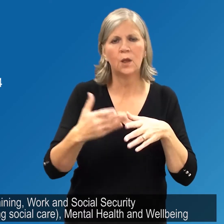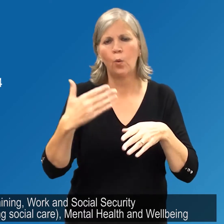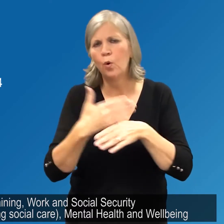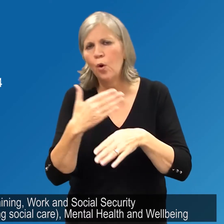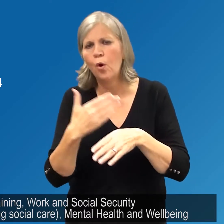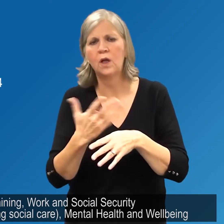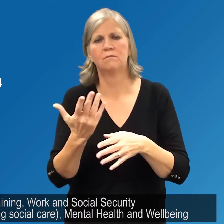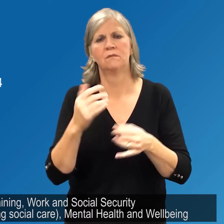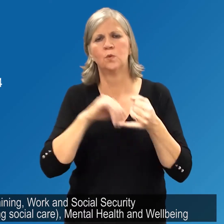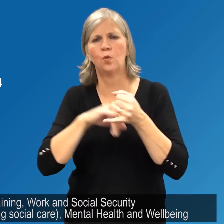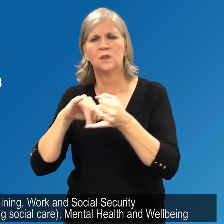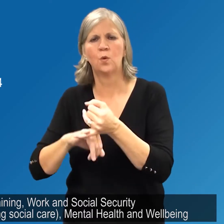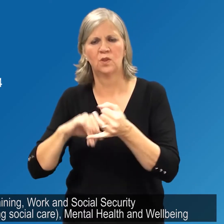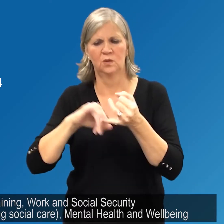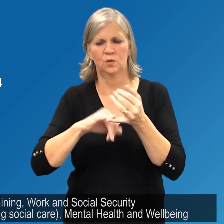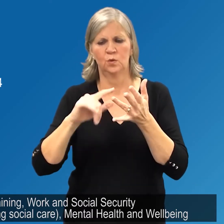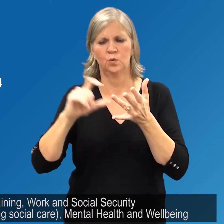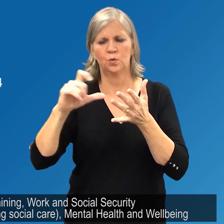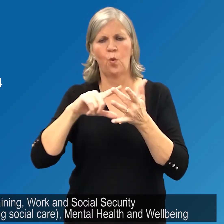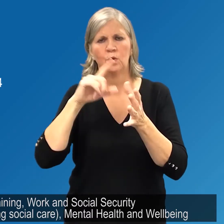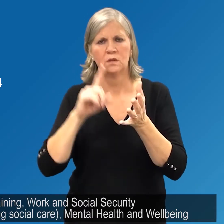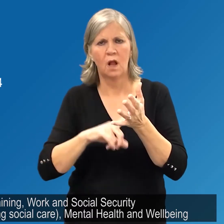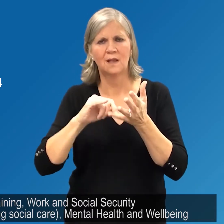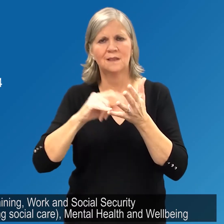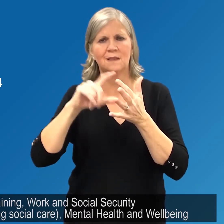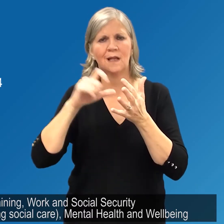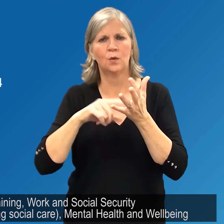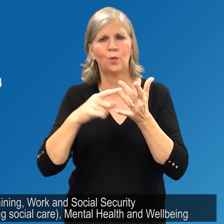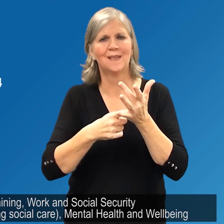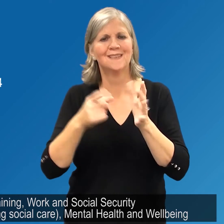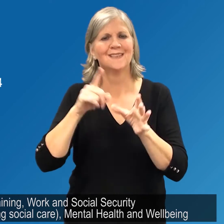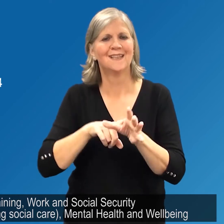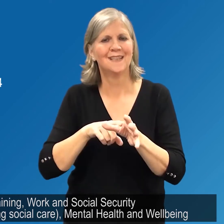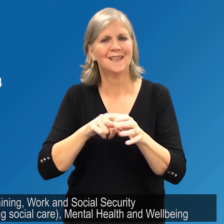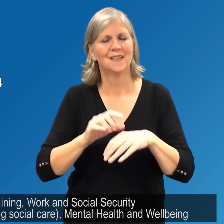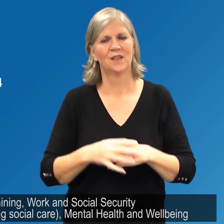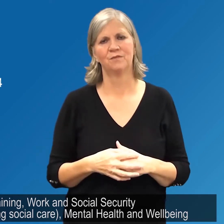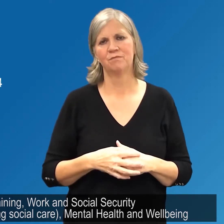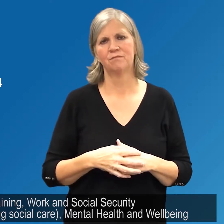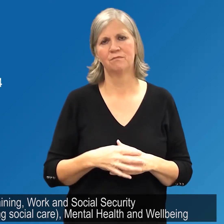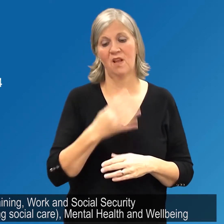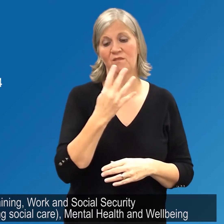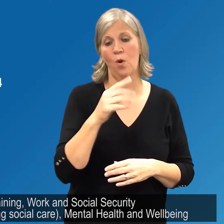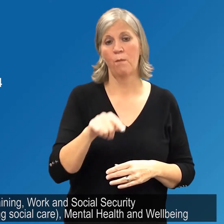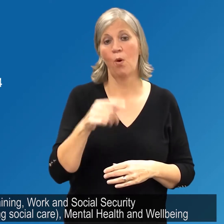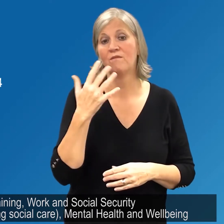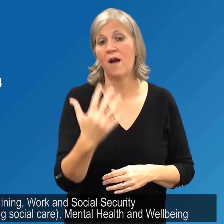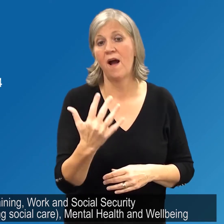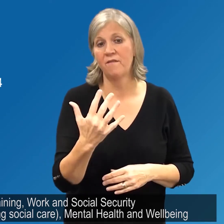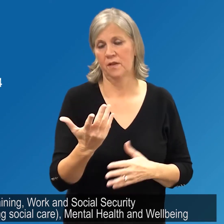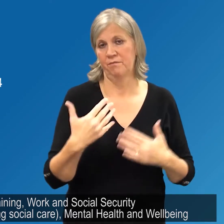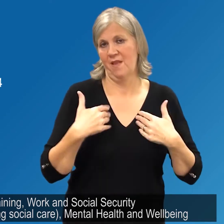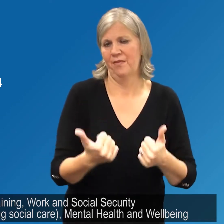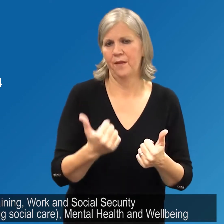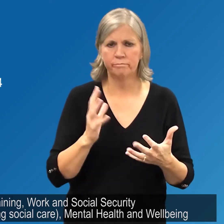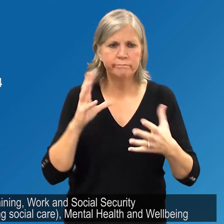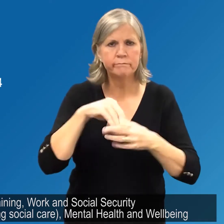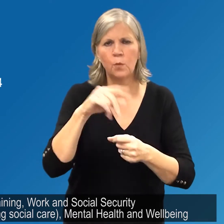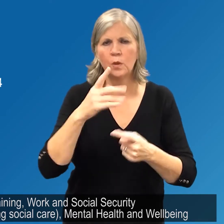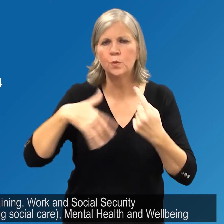4.4. Training, work and social security. 4.5. Health, including social care.